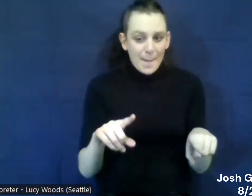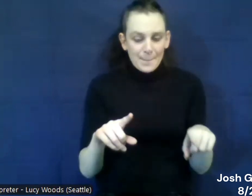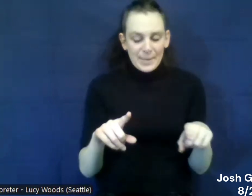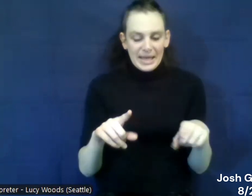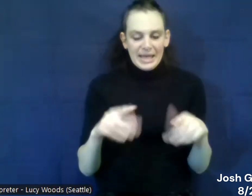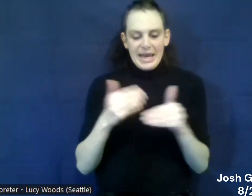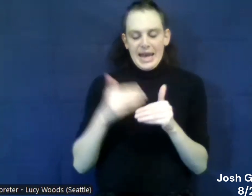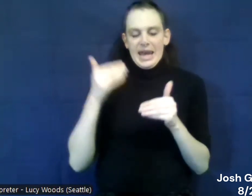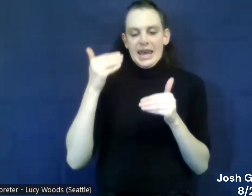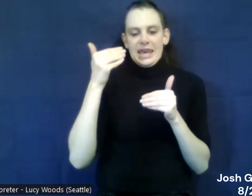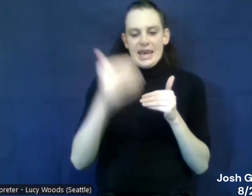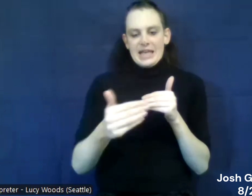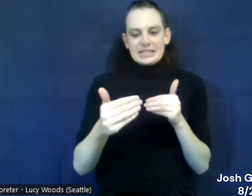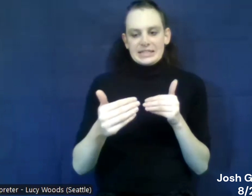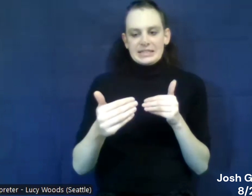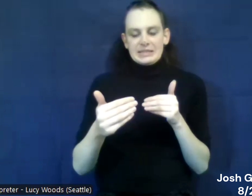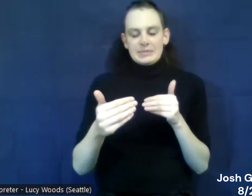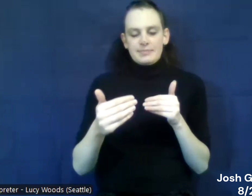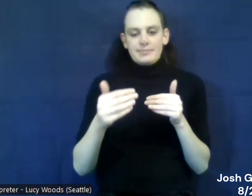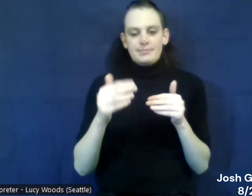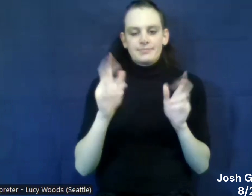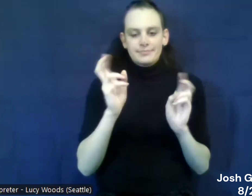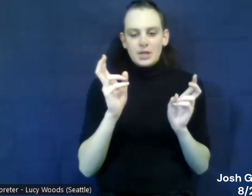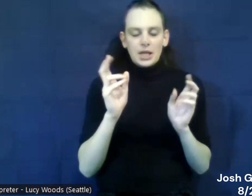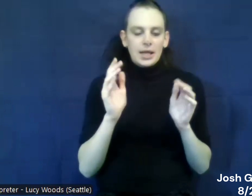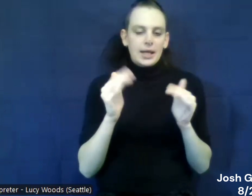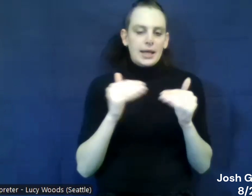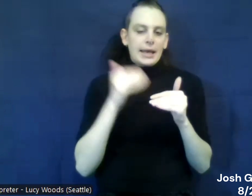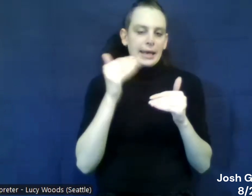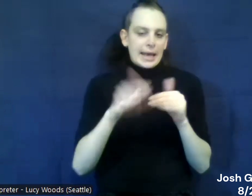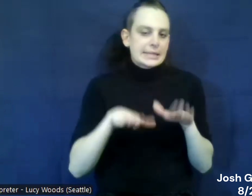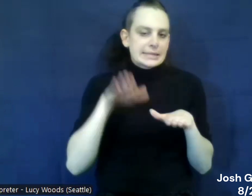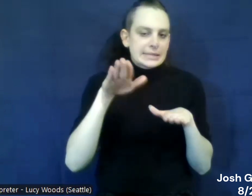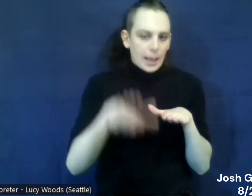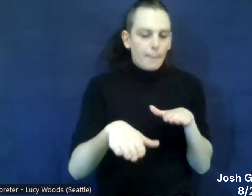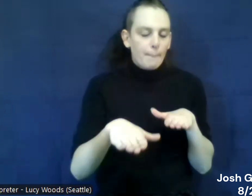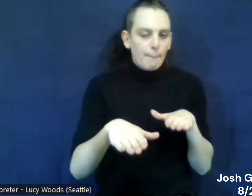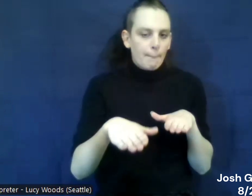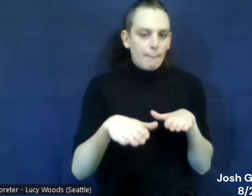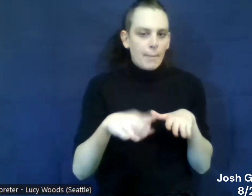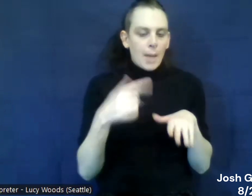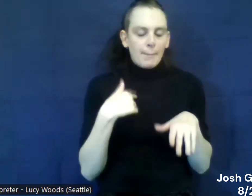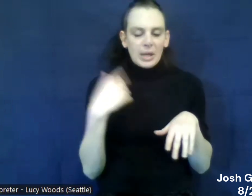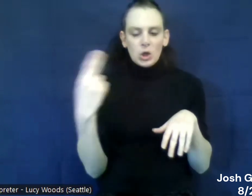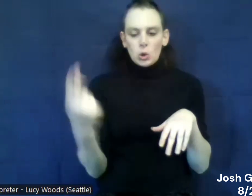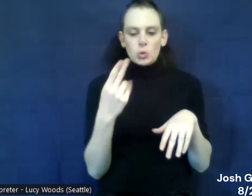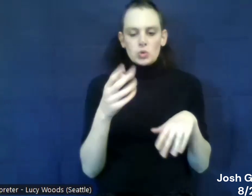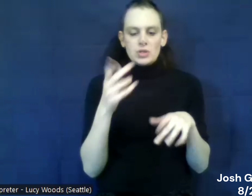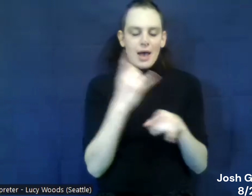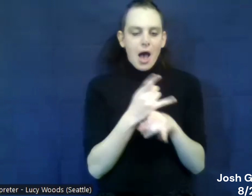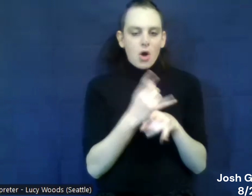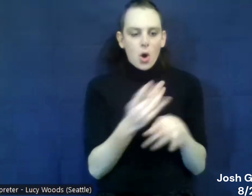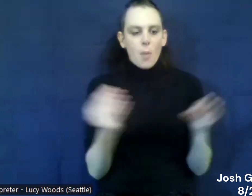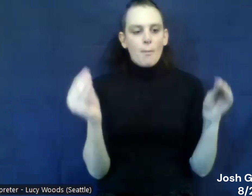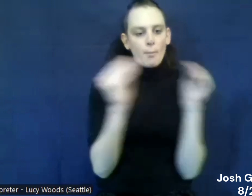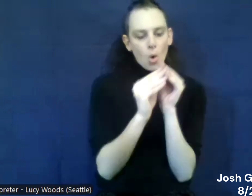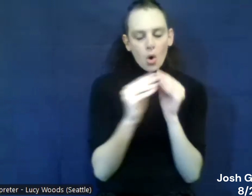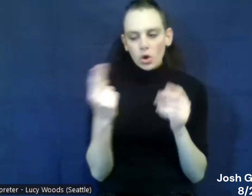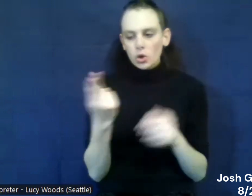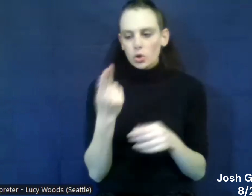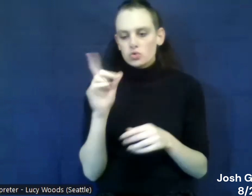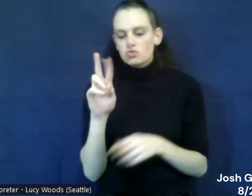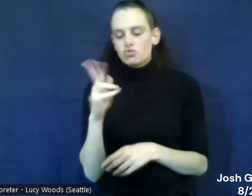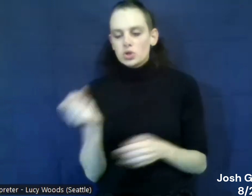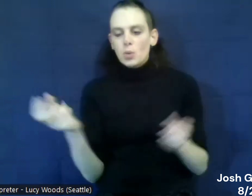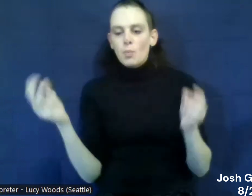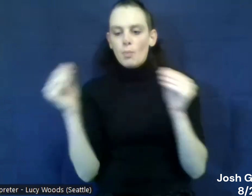of what was keeping me from maybe like using as aggressively. And it gave me a reason. These different things in my life gave